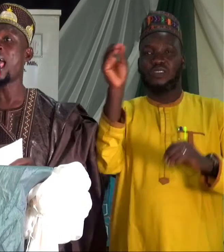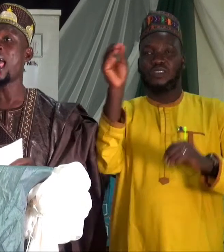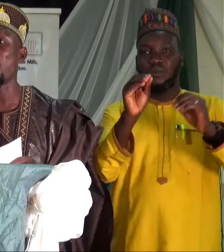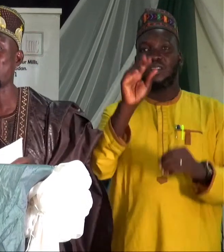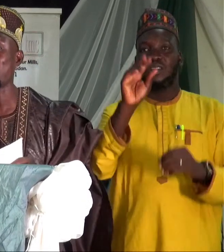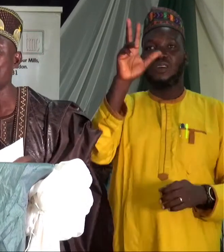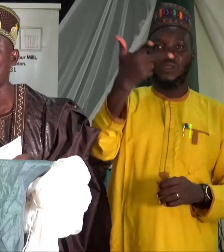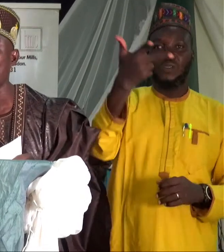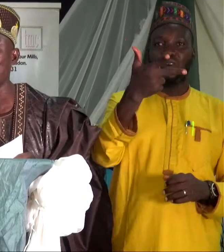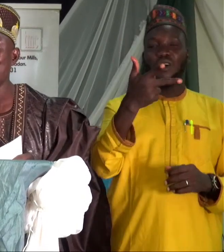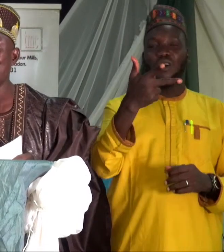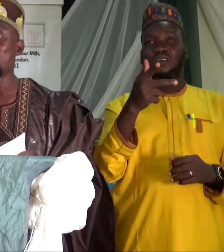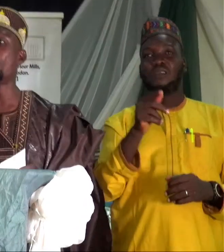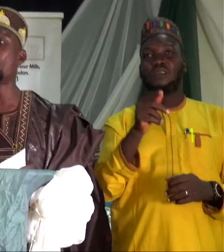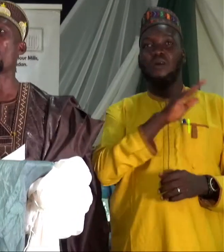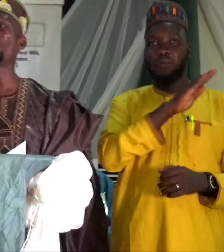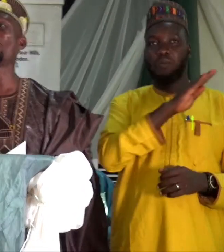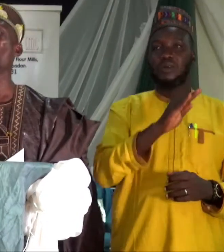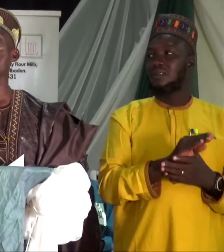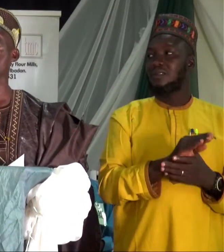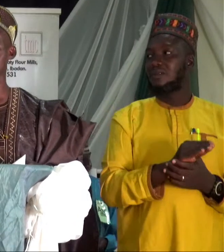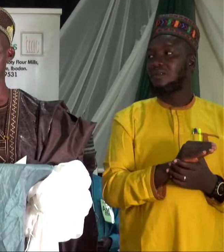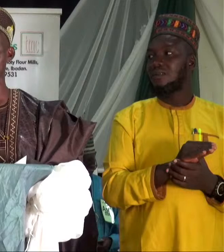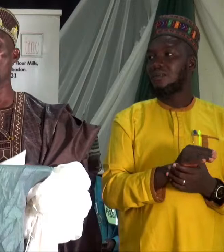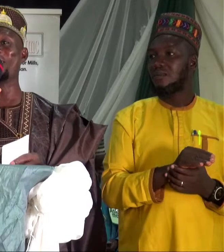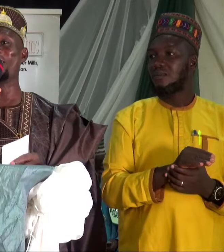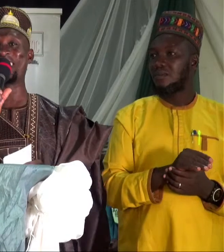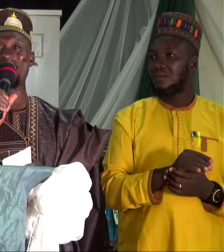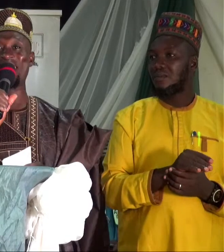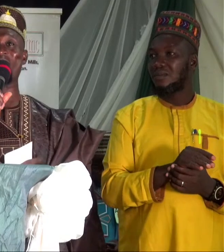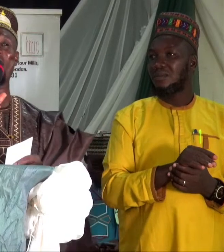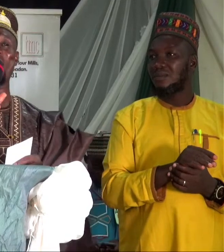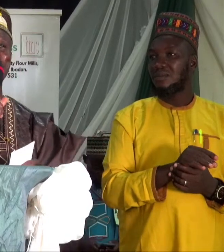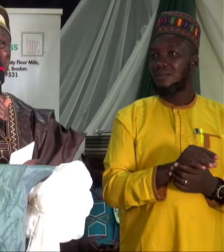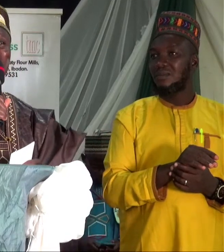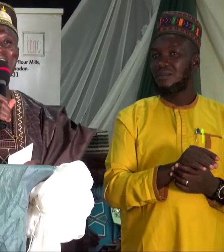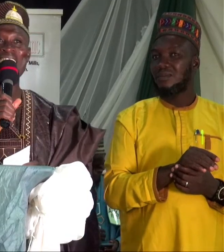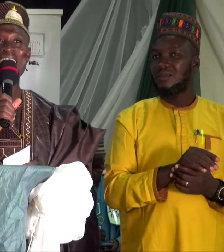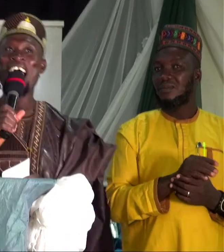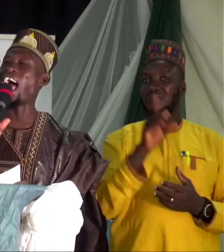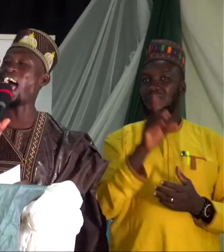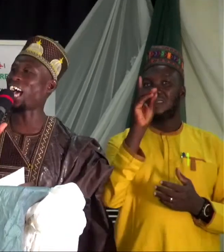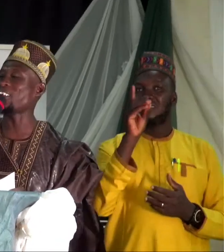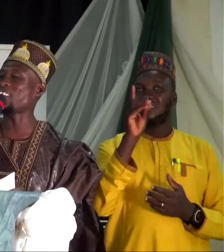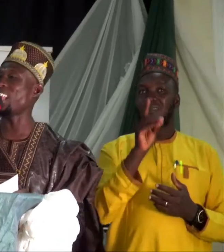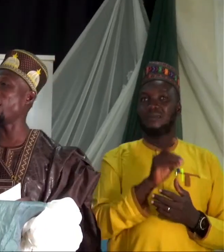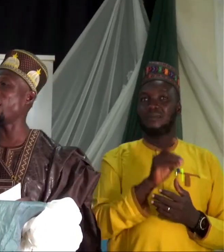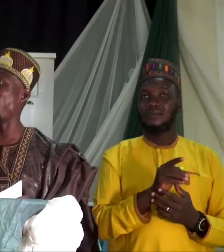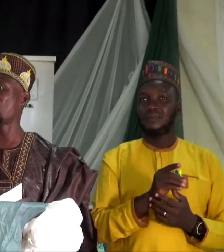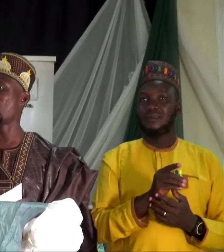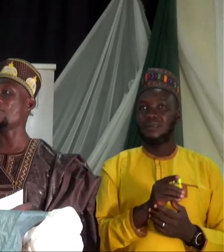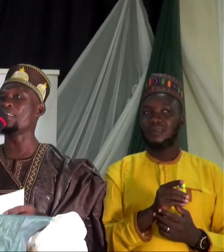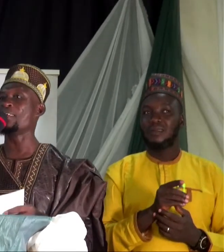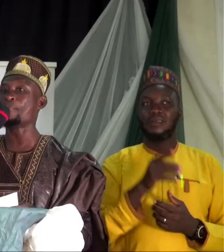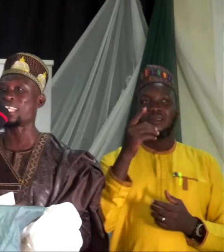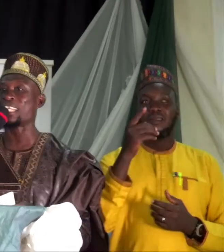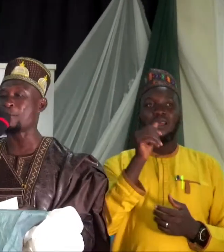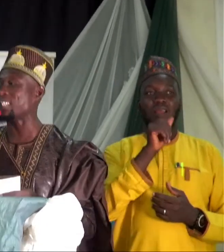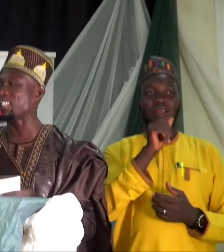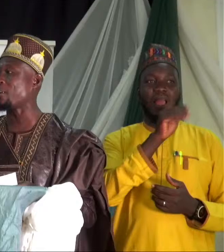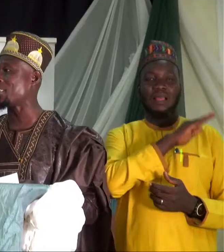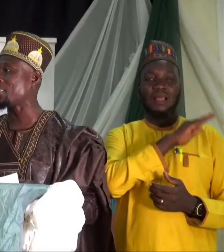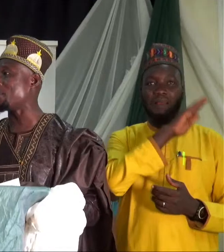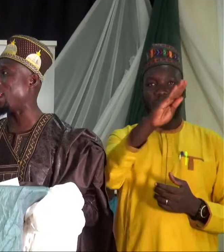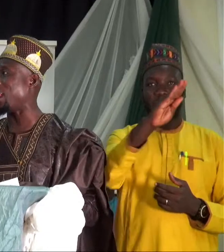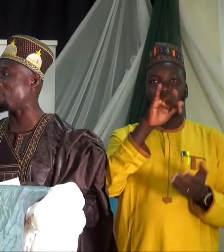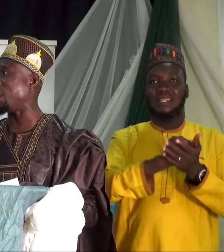ba ki ru oni o la ki dani dani olohun ma se ti aba o amen e ra ki to dale tori won ni bi ba se ba se ko sin ti